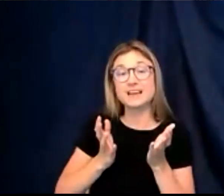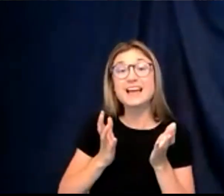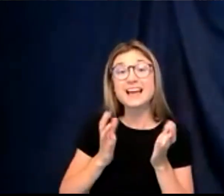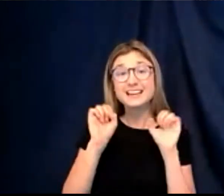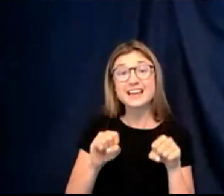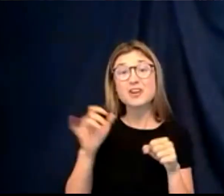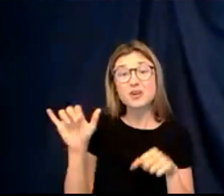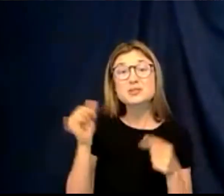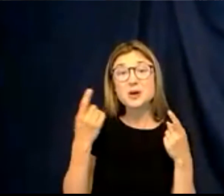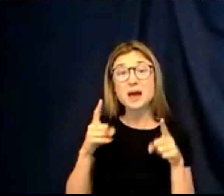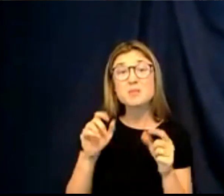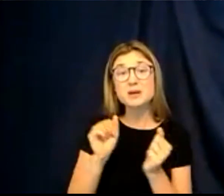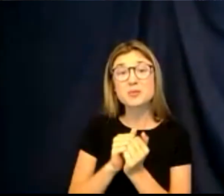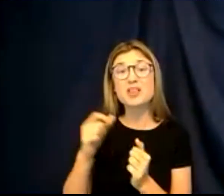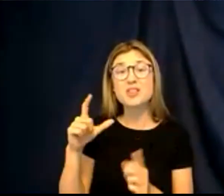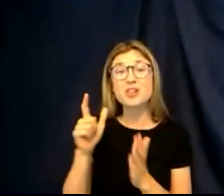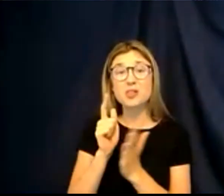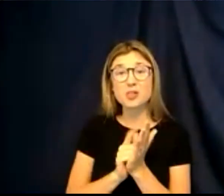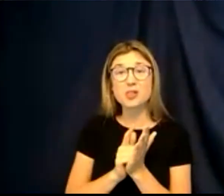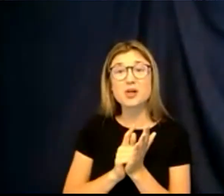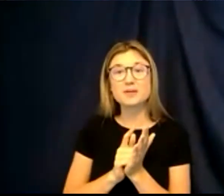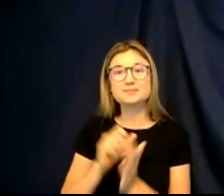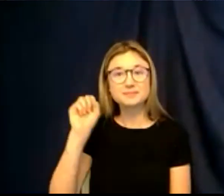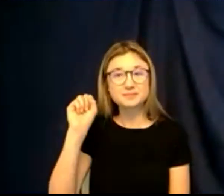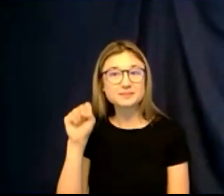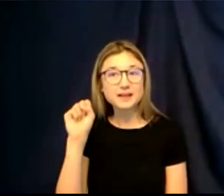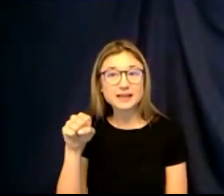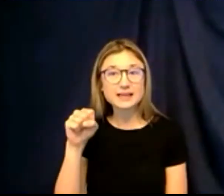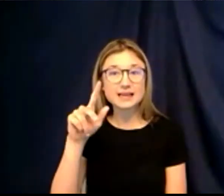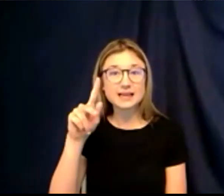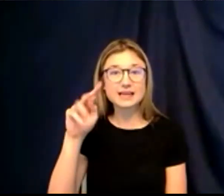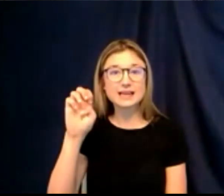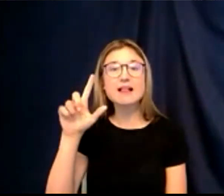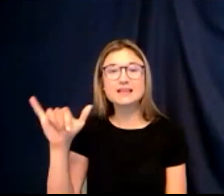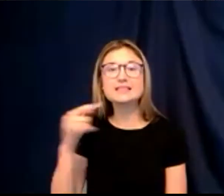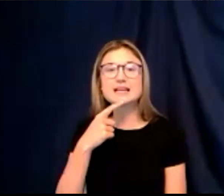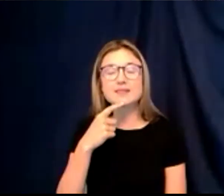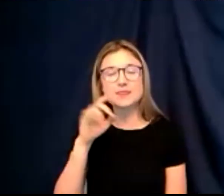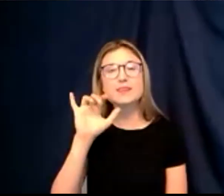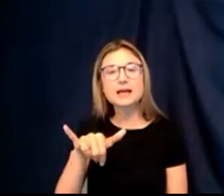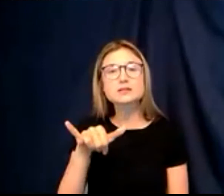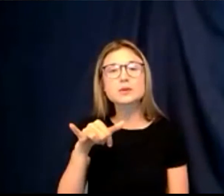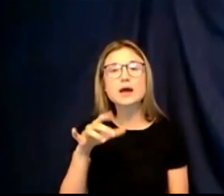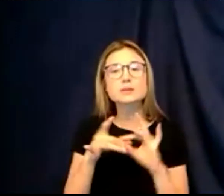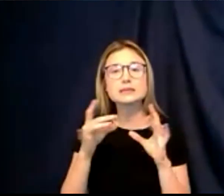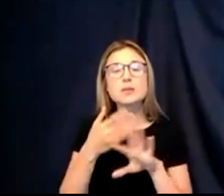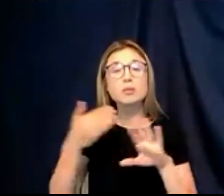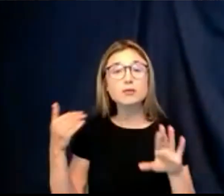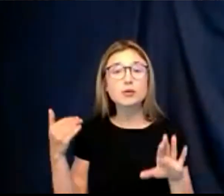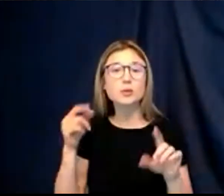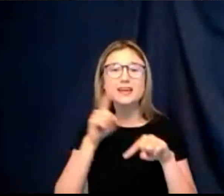Right. Solid. Yeah, that's what I was talking about earlier when I was saying that you can't like just end it, but with, oh, it